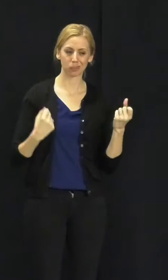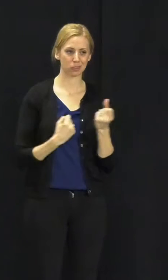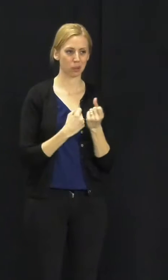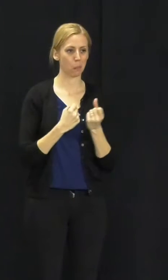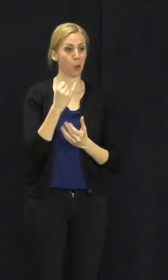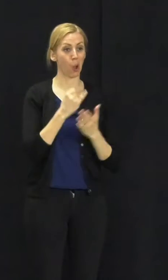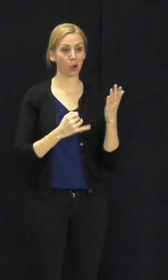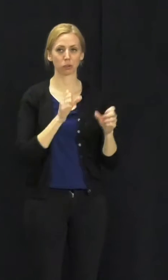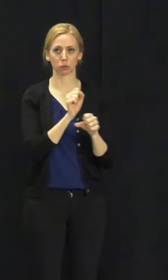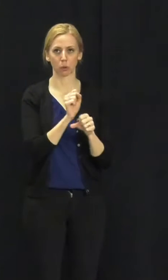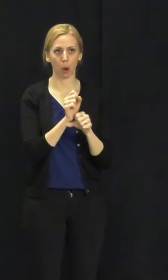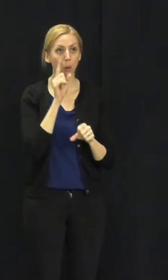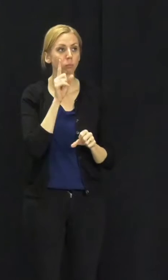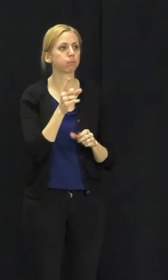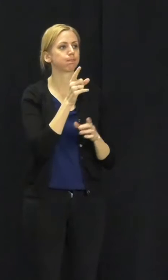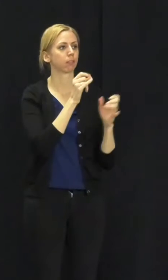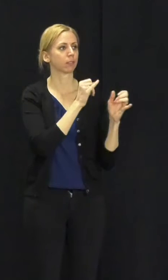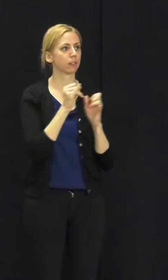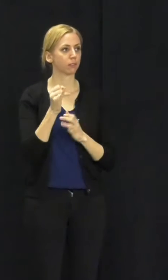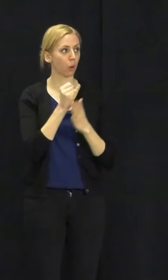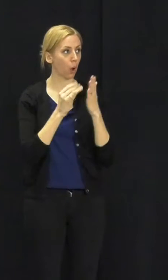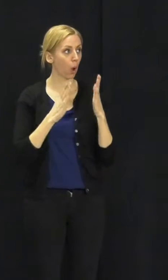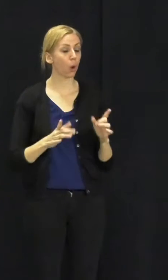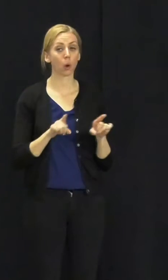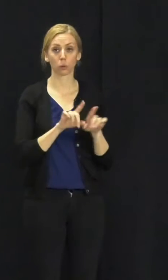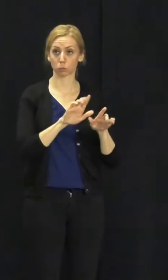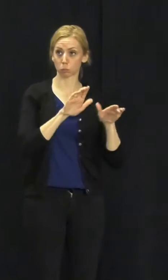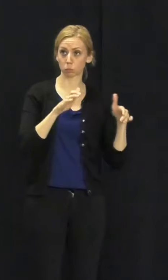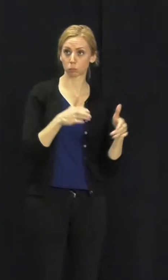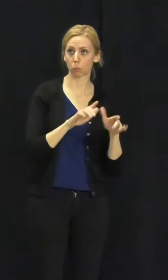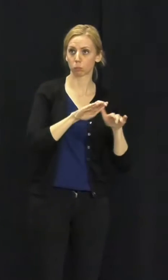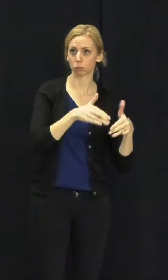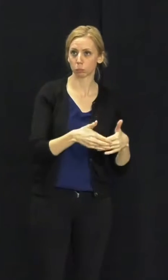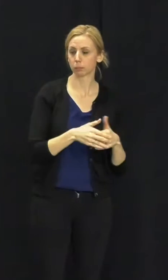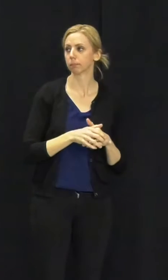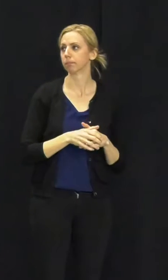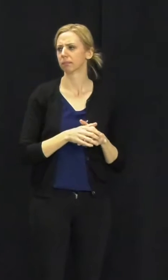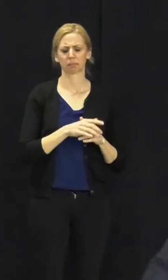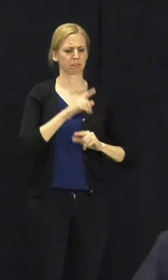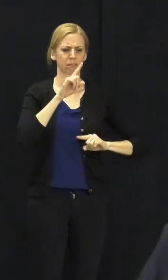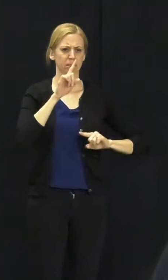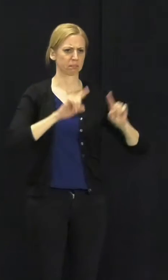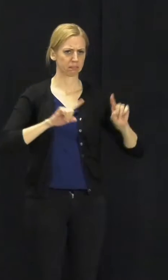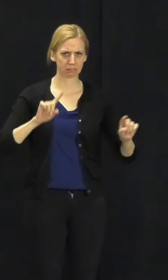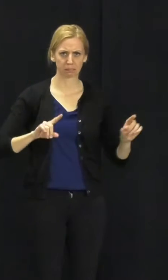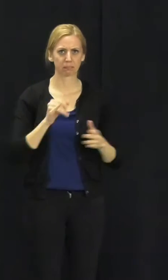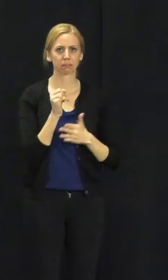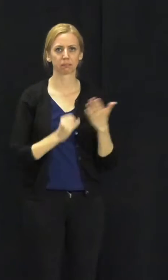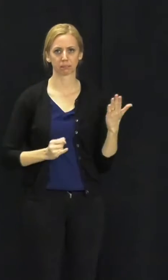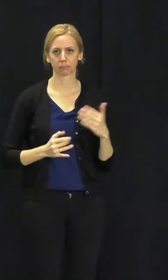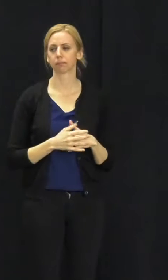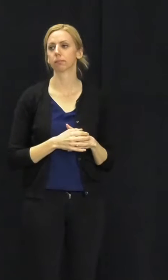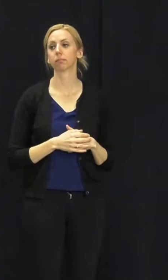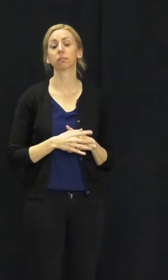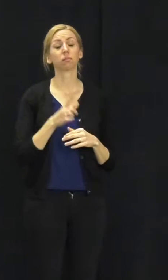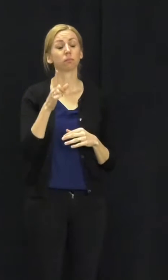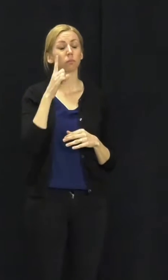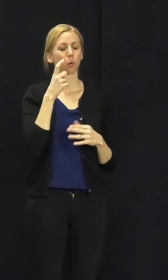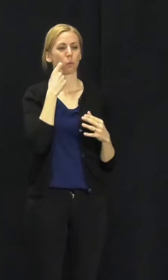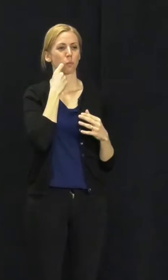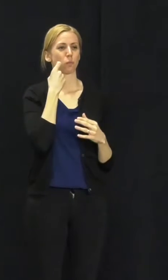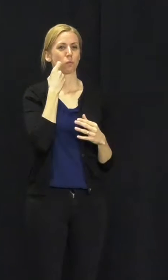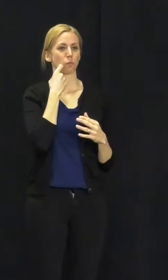that is that disabled people are costly and disruptive in ways that other groups' integration is not.